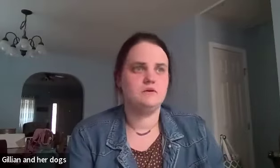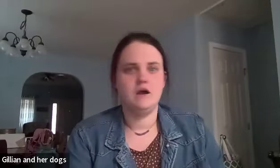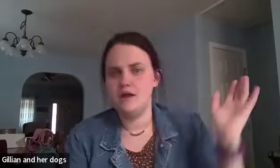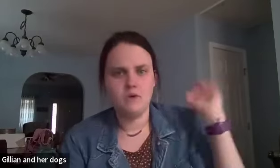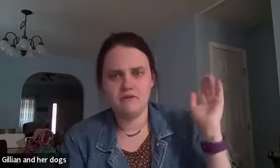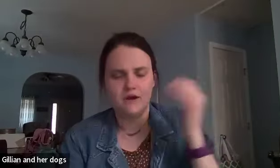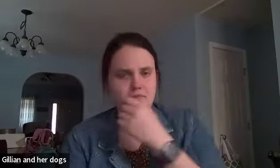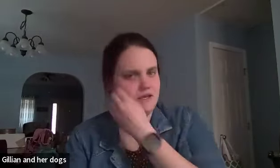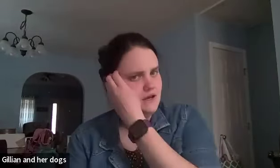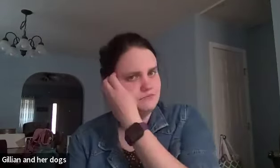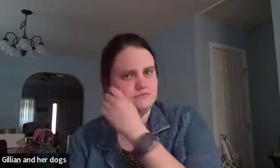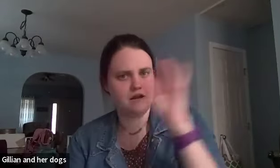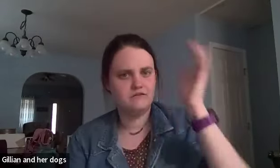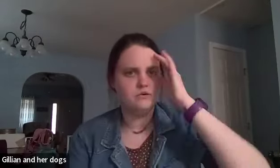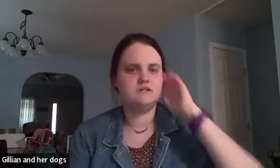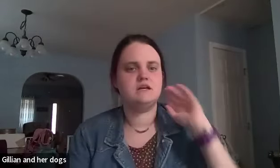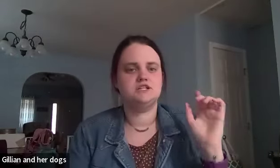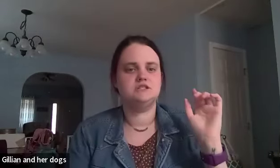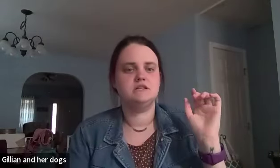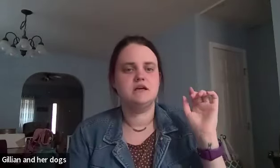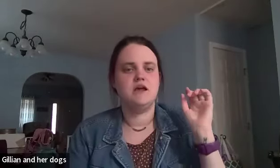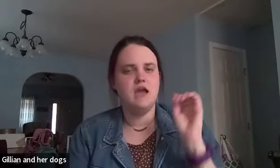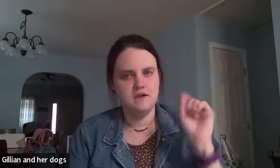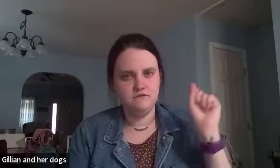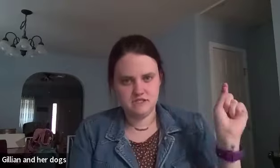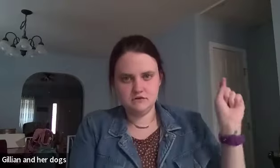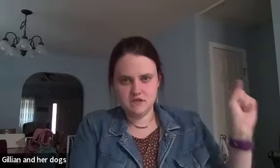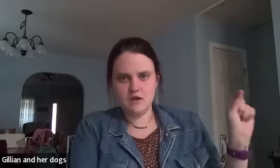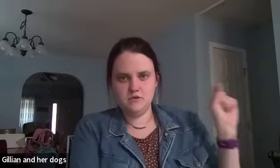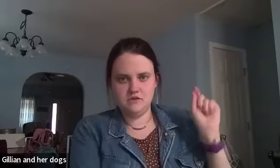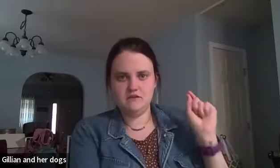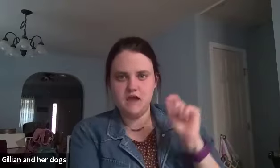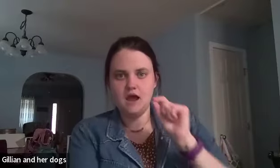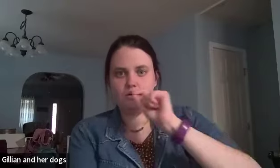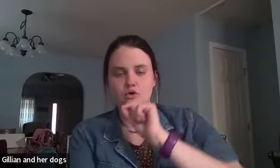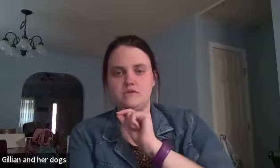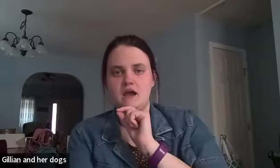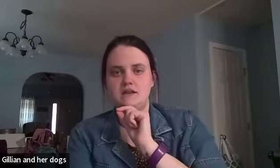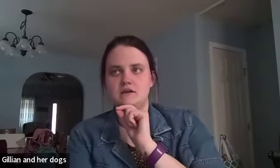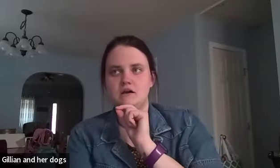unflavor, on whatever, I'm making up kind of word connections. Every single time you think of that or that